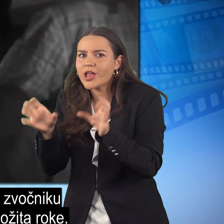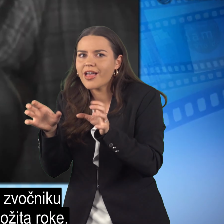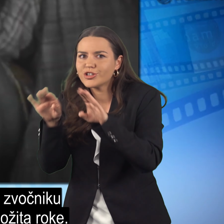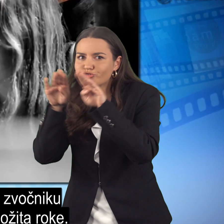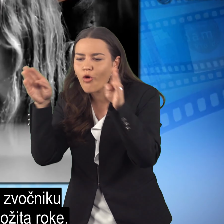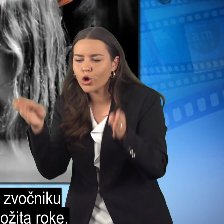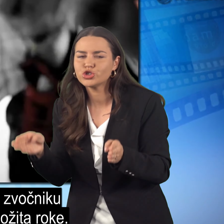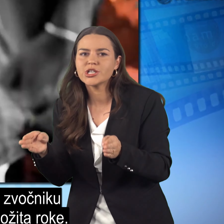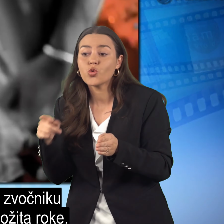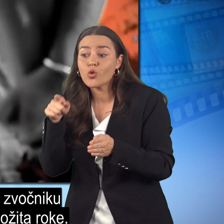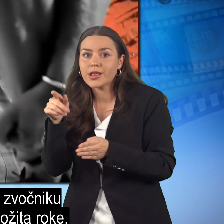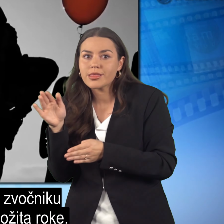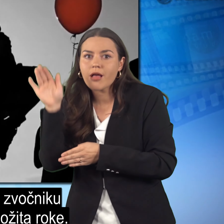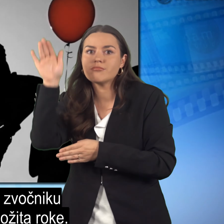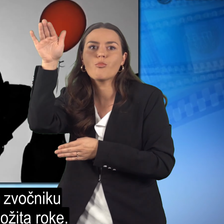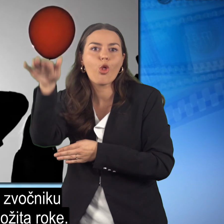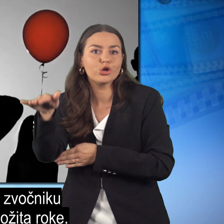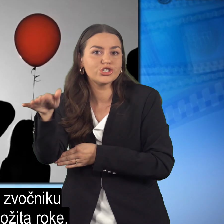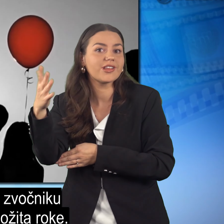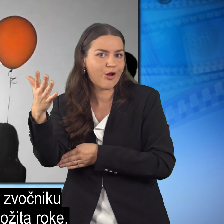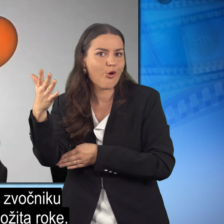roki.